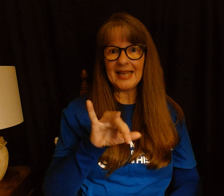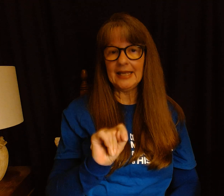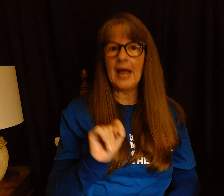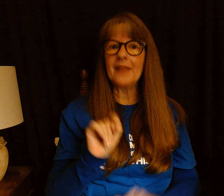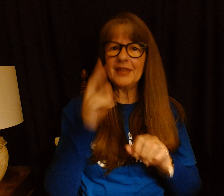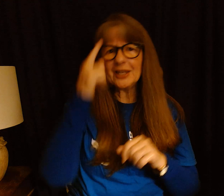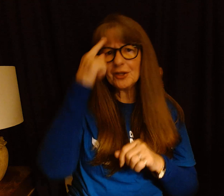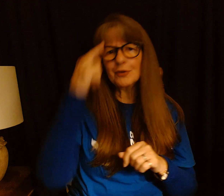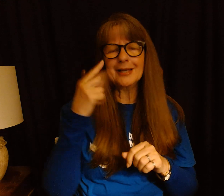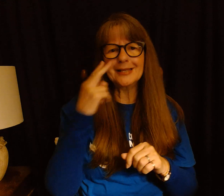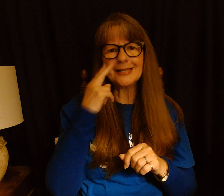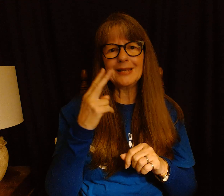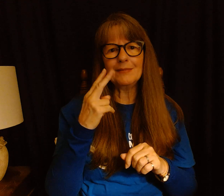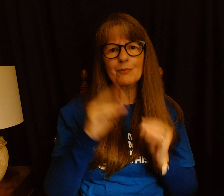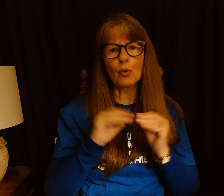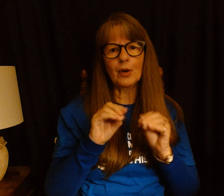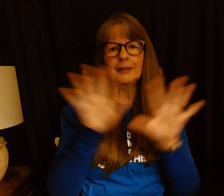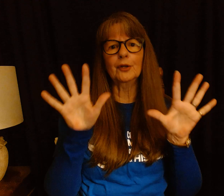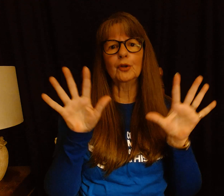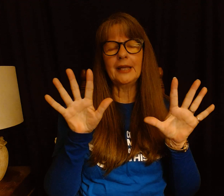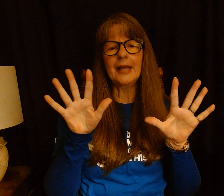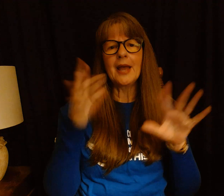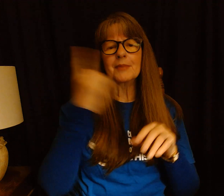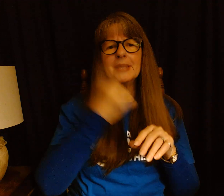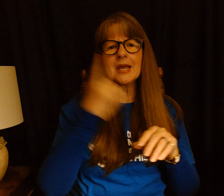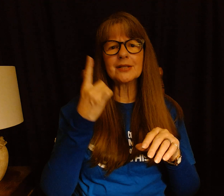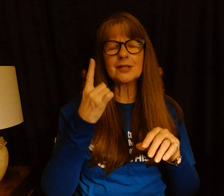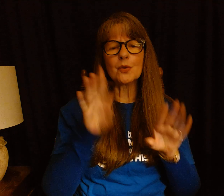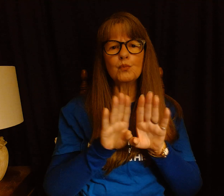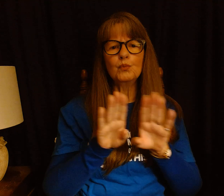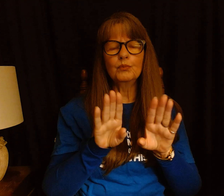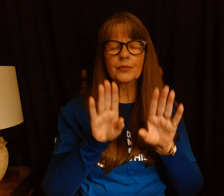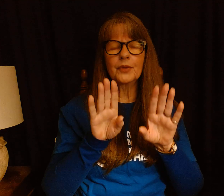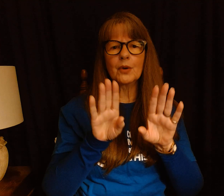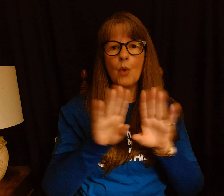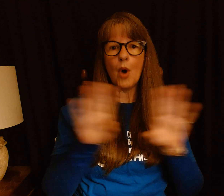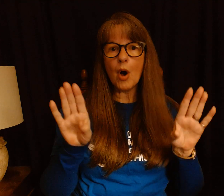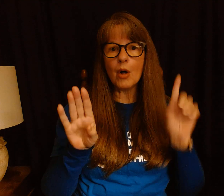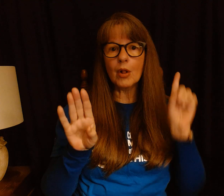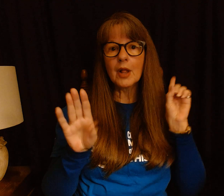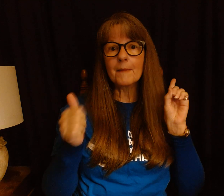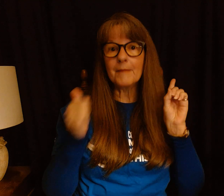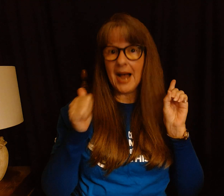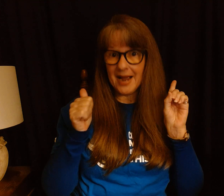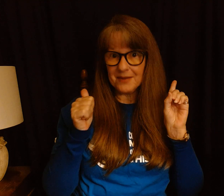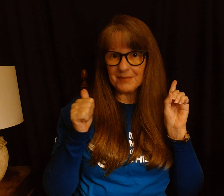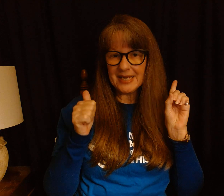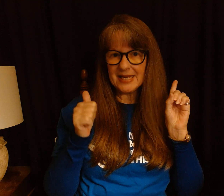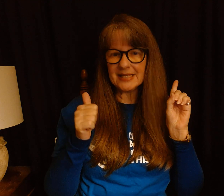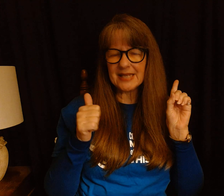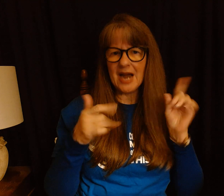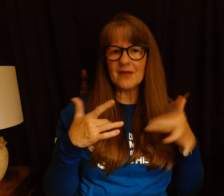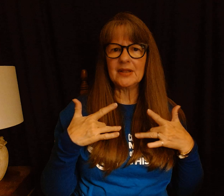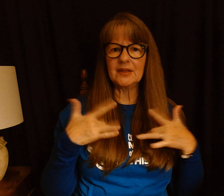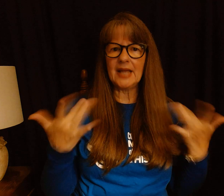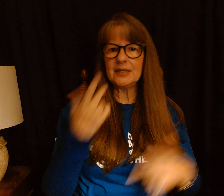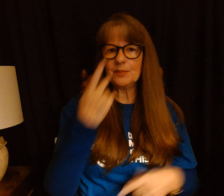I think you can see me more clearly because the wall behind me is kind of a light